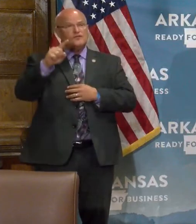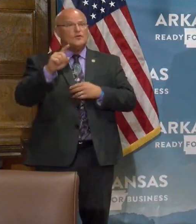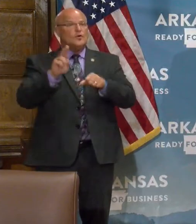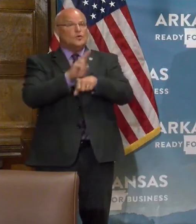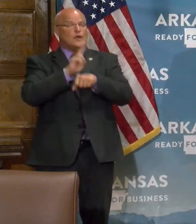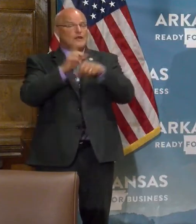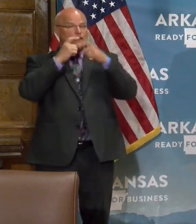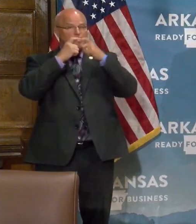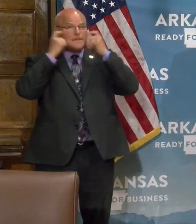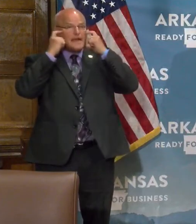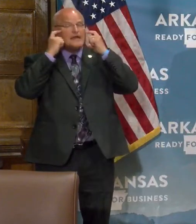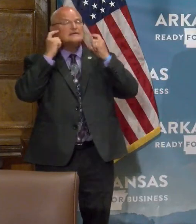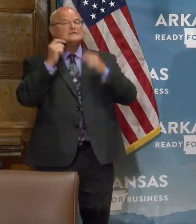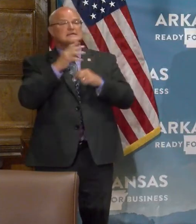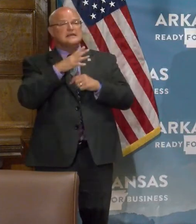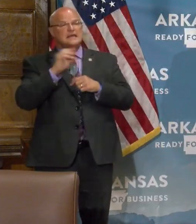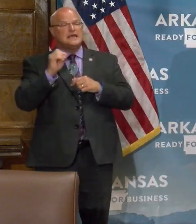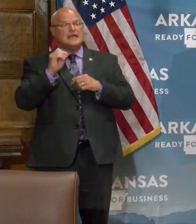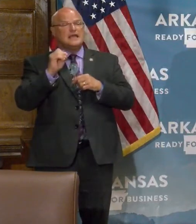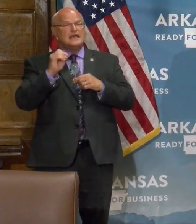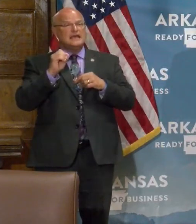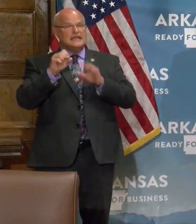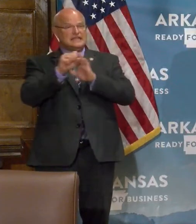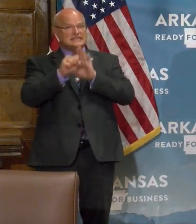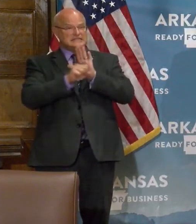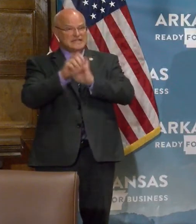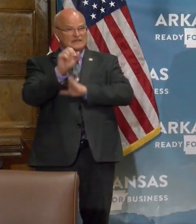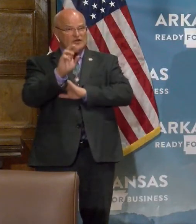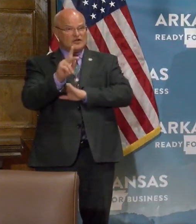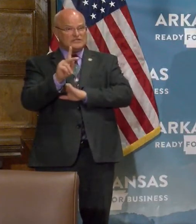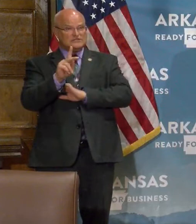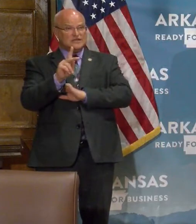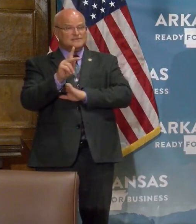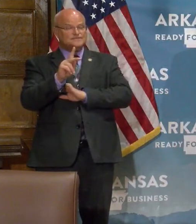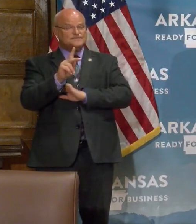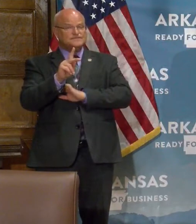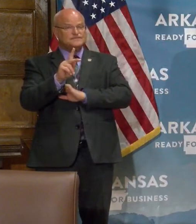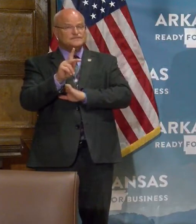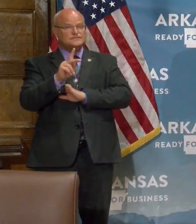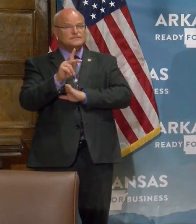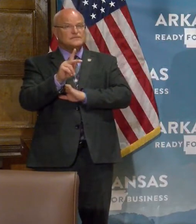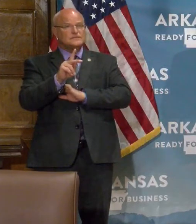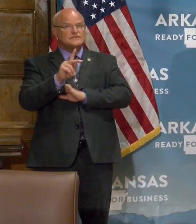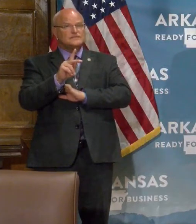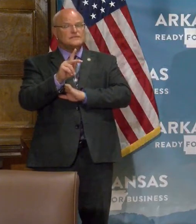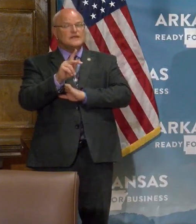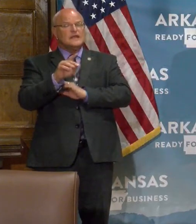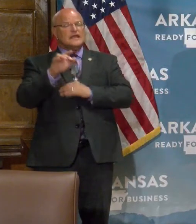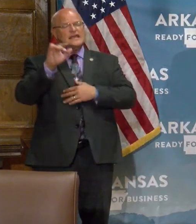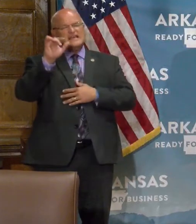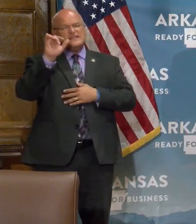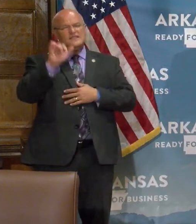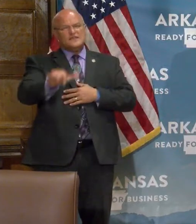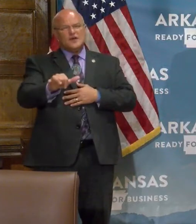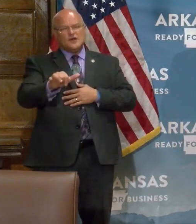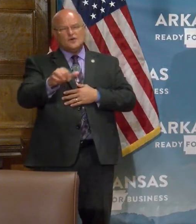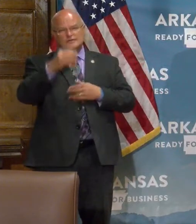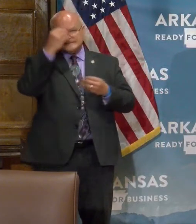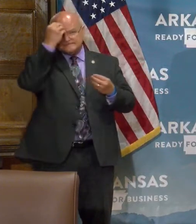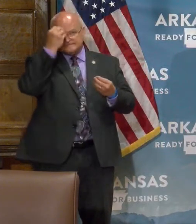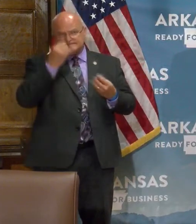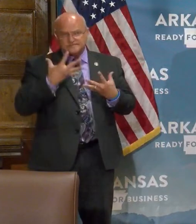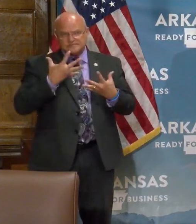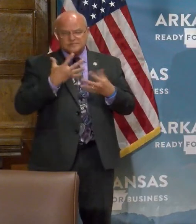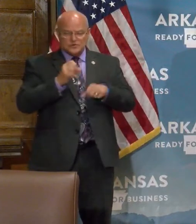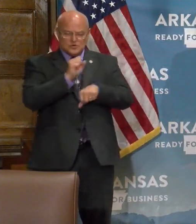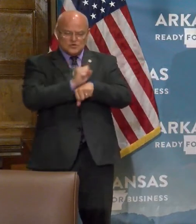wearing of masks in the state of Arkansas. And those are the indications that we are